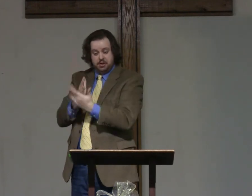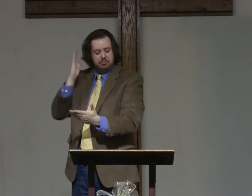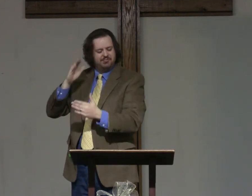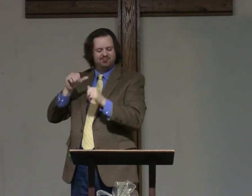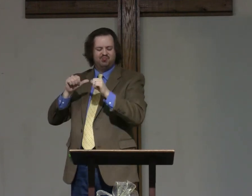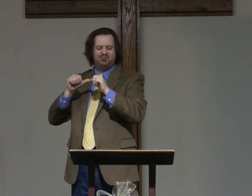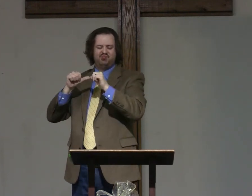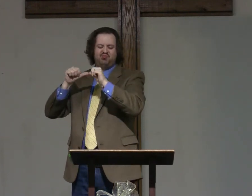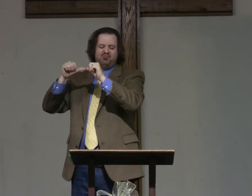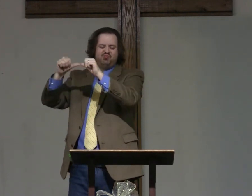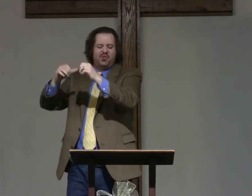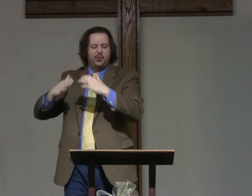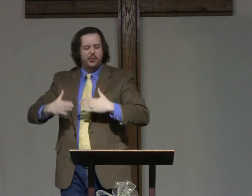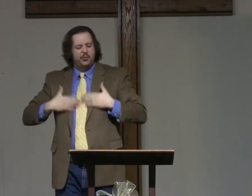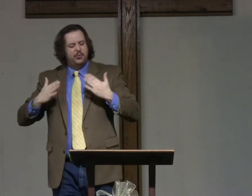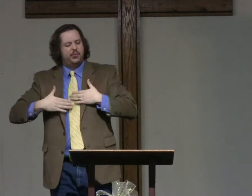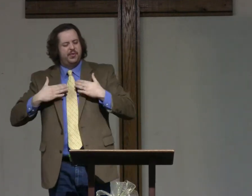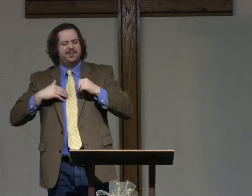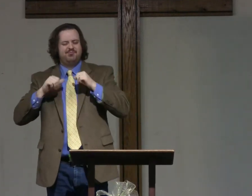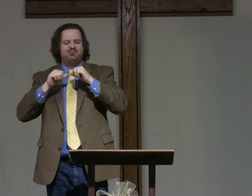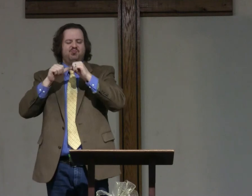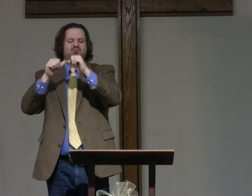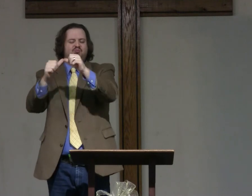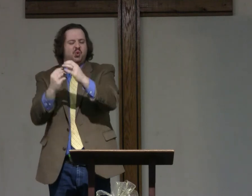And we can be eternally satisfied